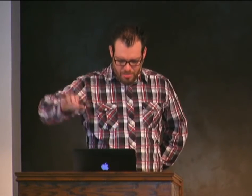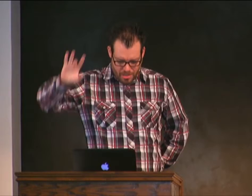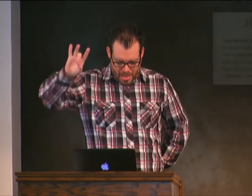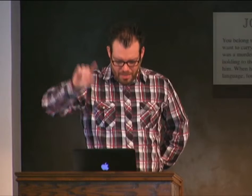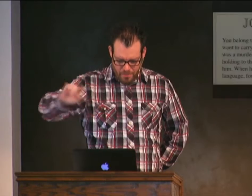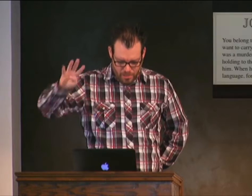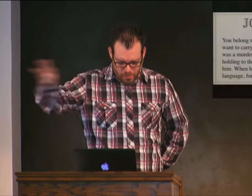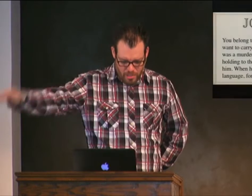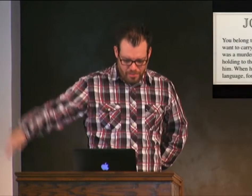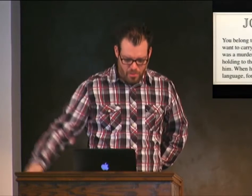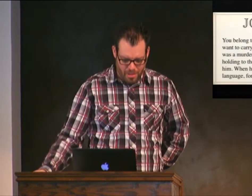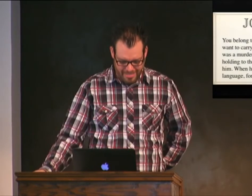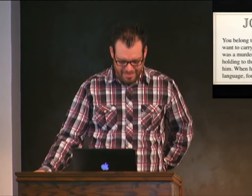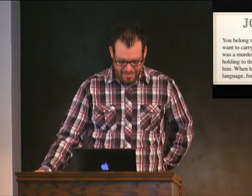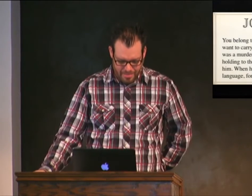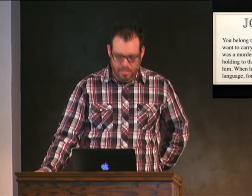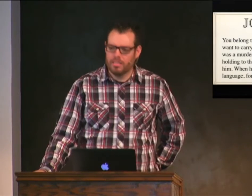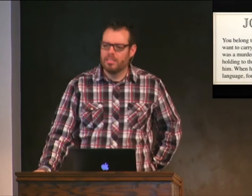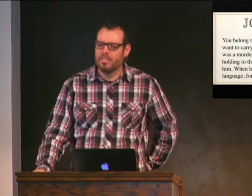John chapter 8, verse